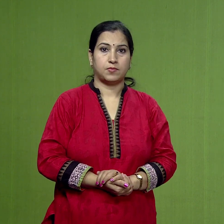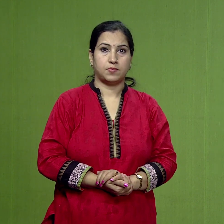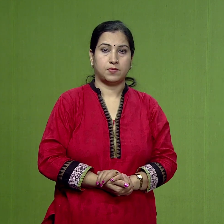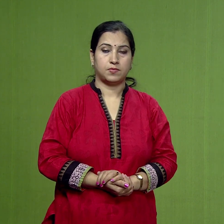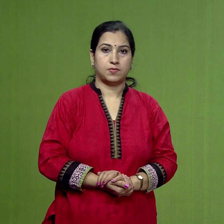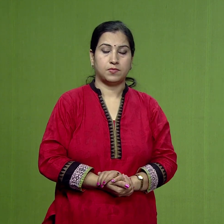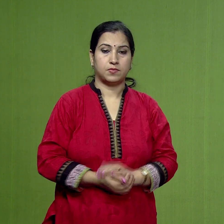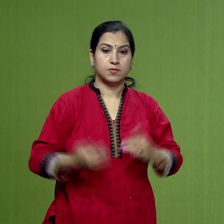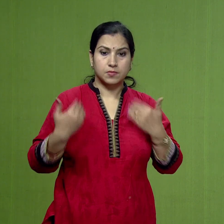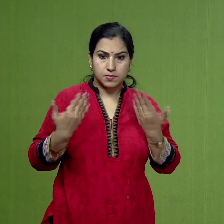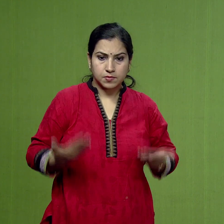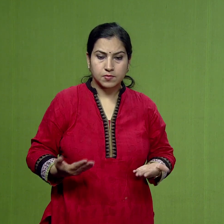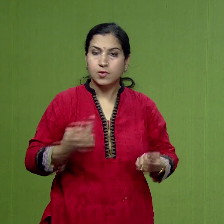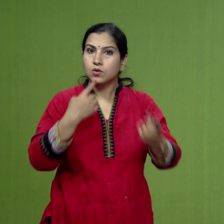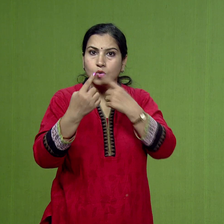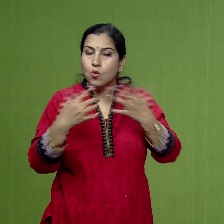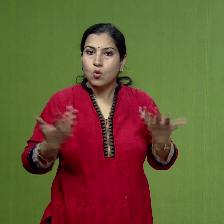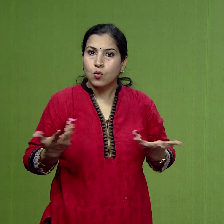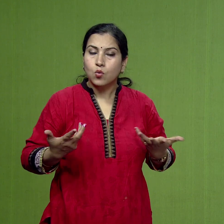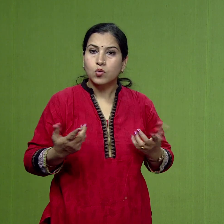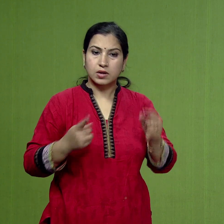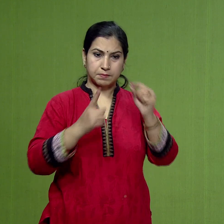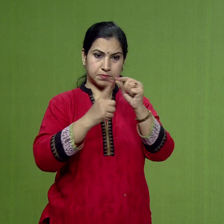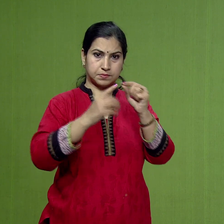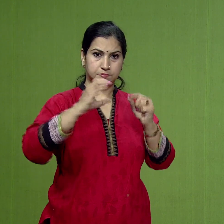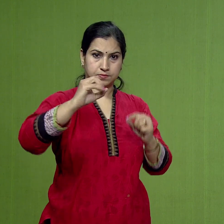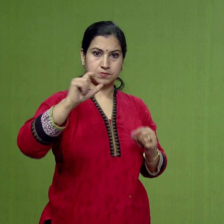Till now, we talked about the meaning of pollution,